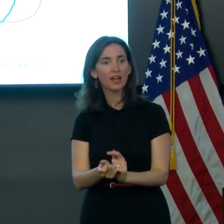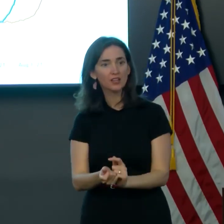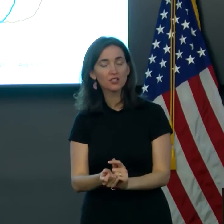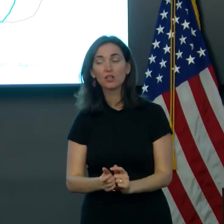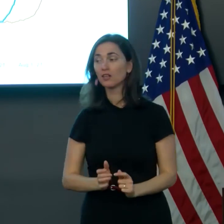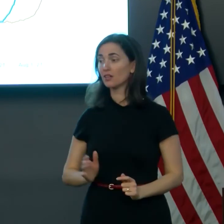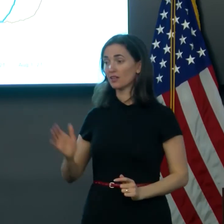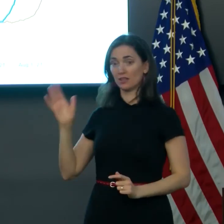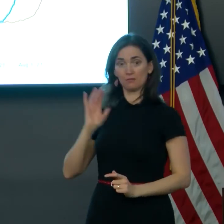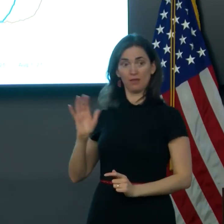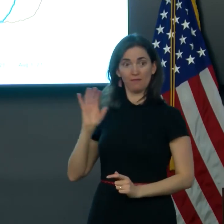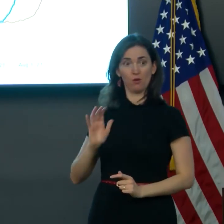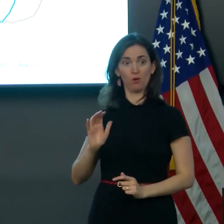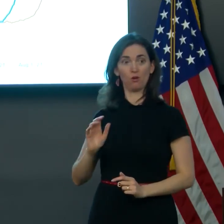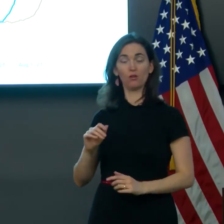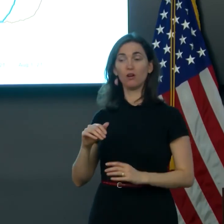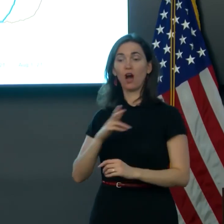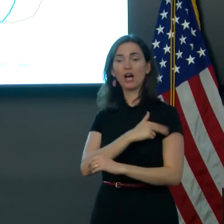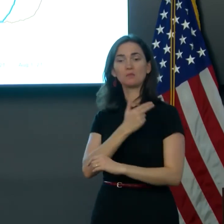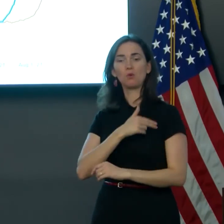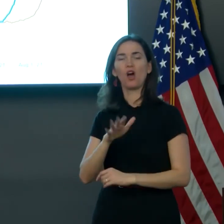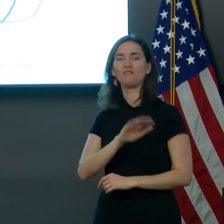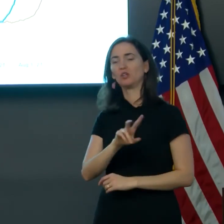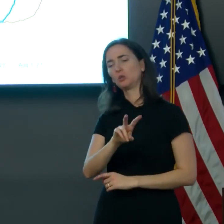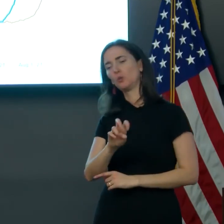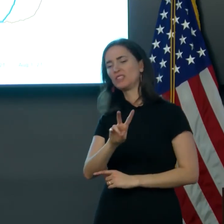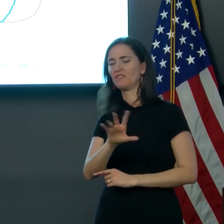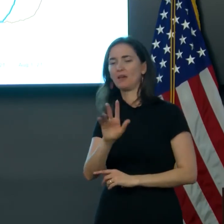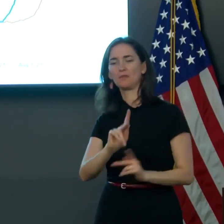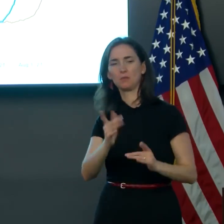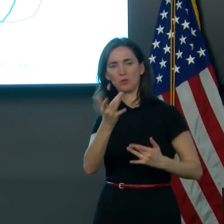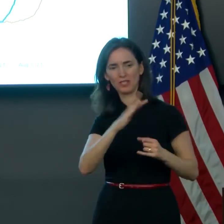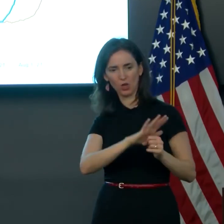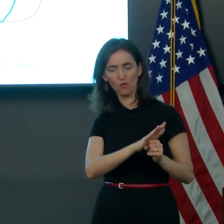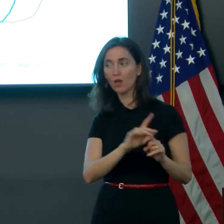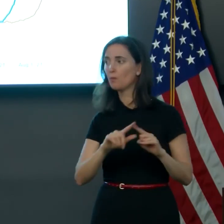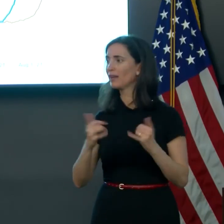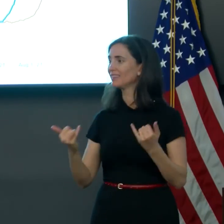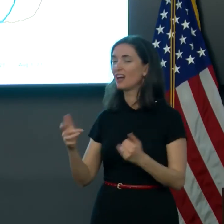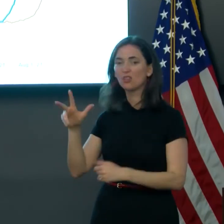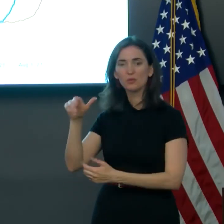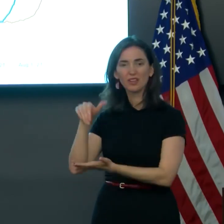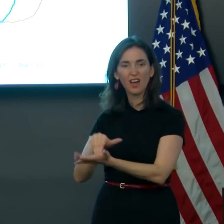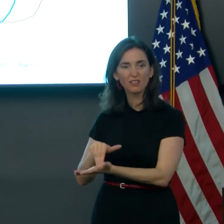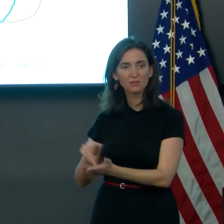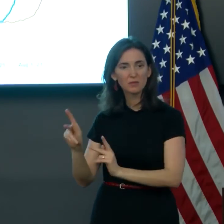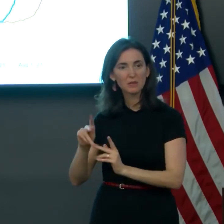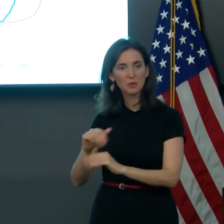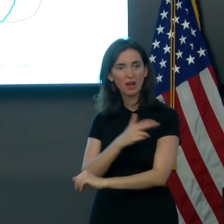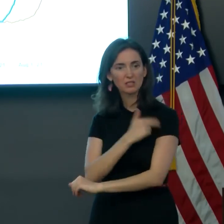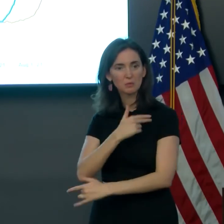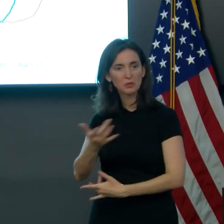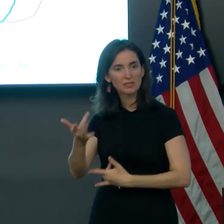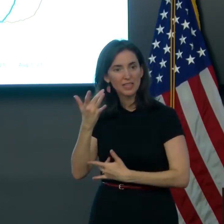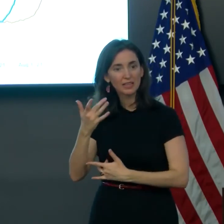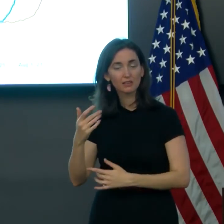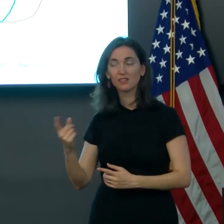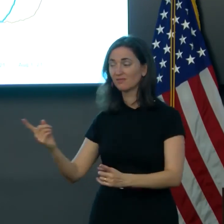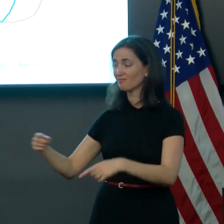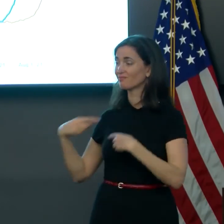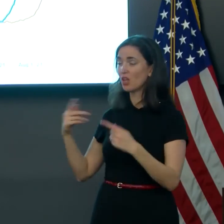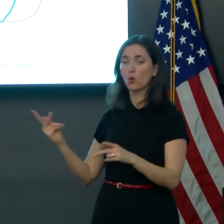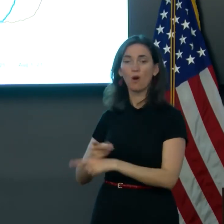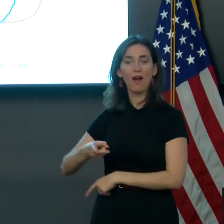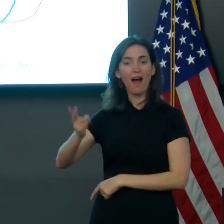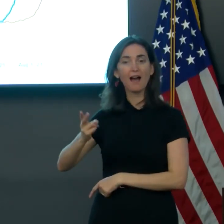about 275 people in our hospitals to now 3,000. Have the highest case growth